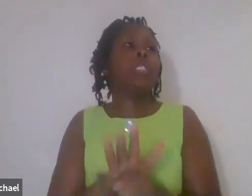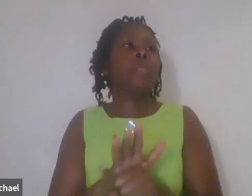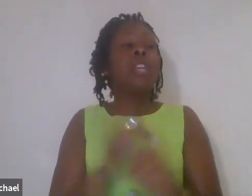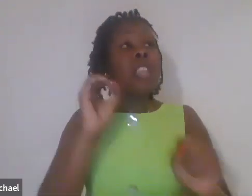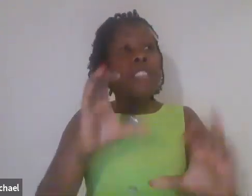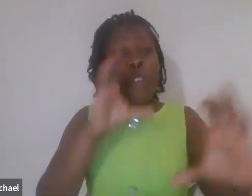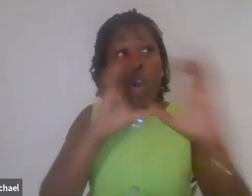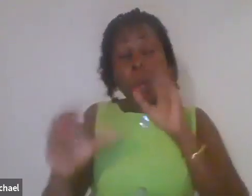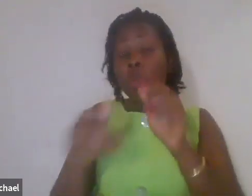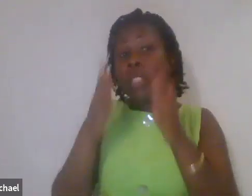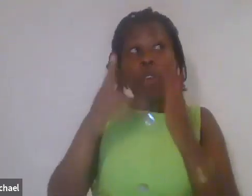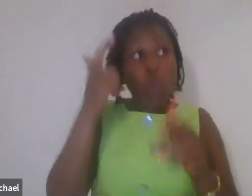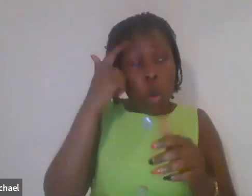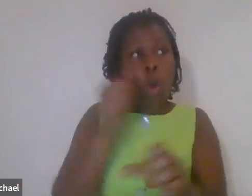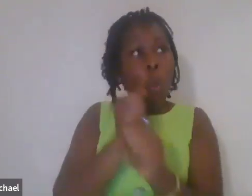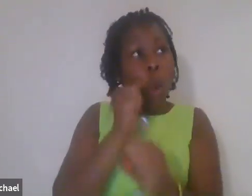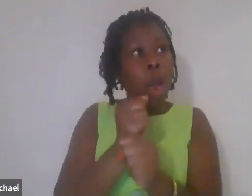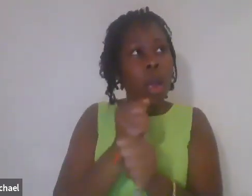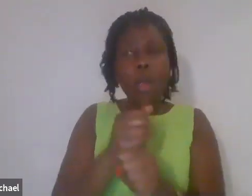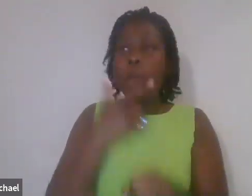Communication is key. It can really help.